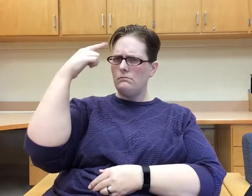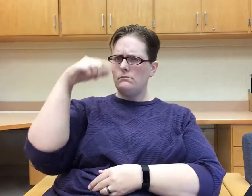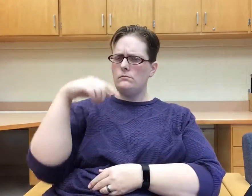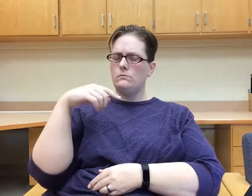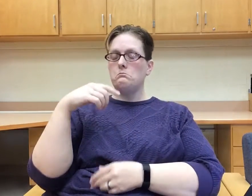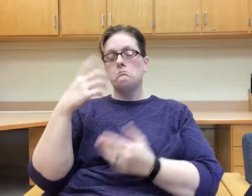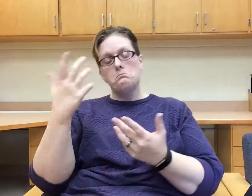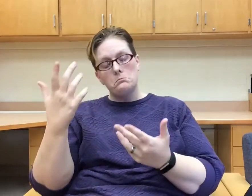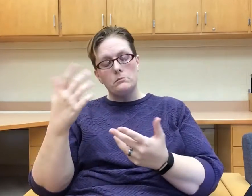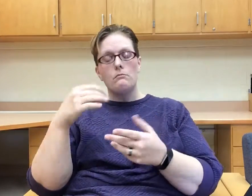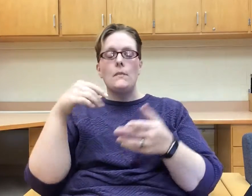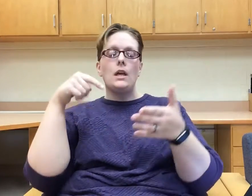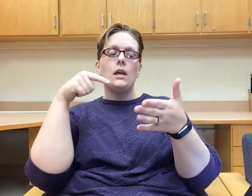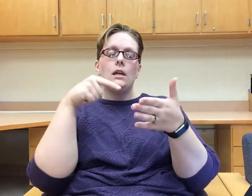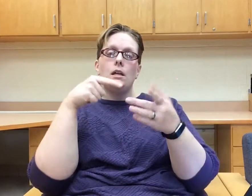learn specifically for? Well,